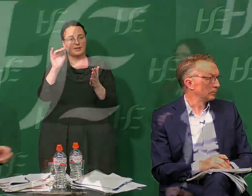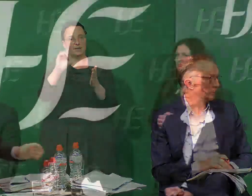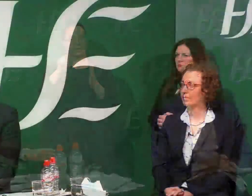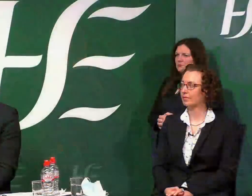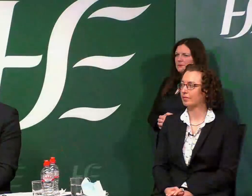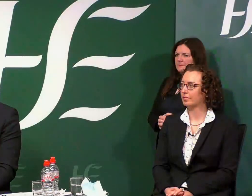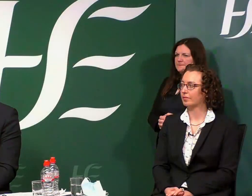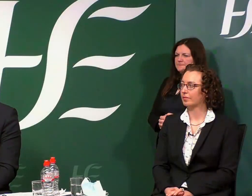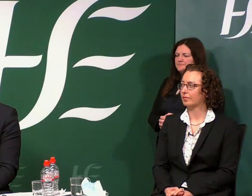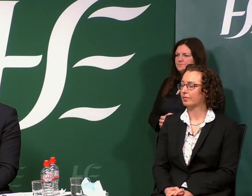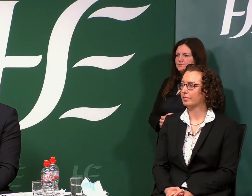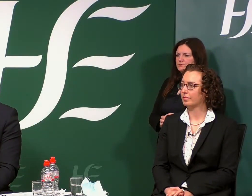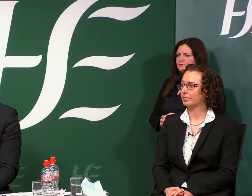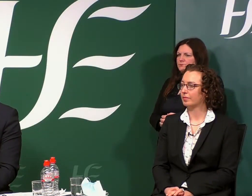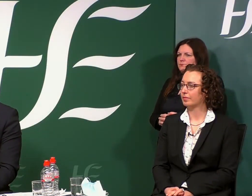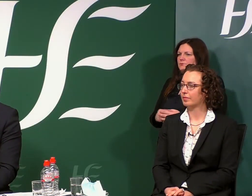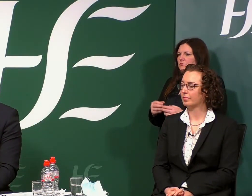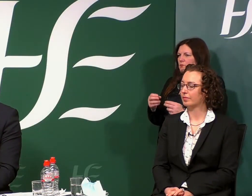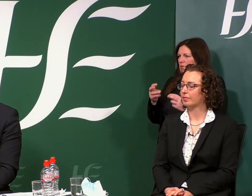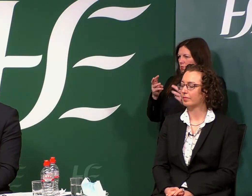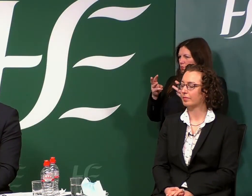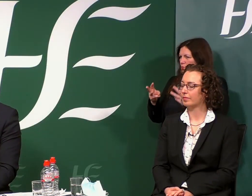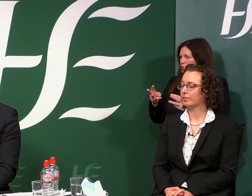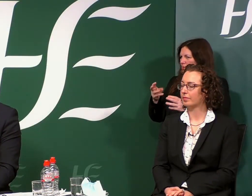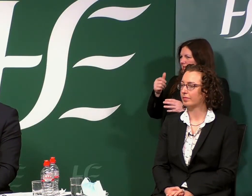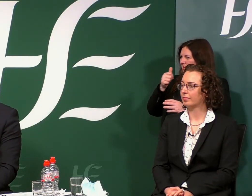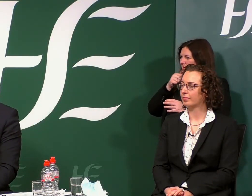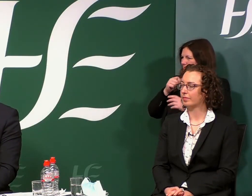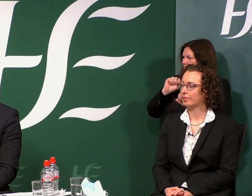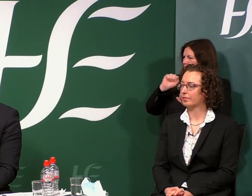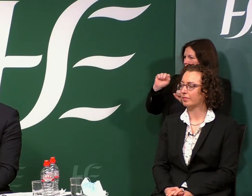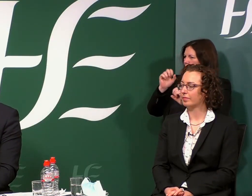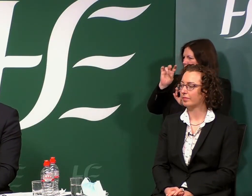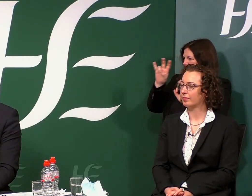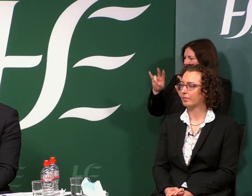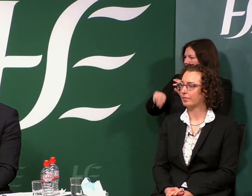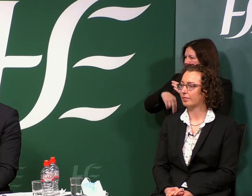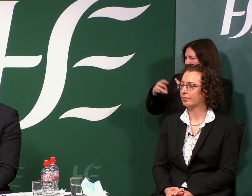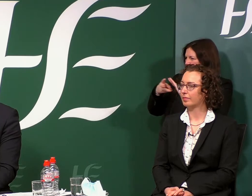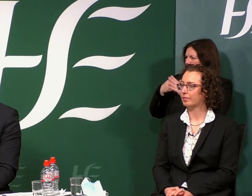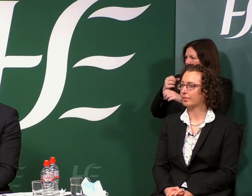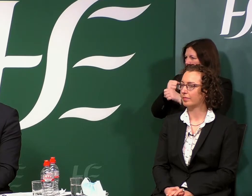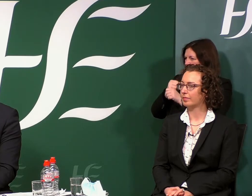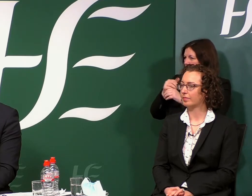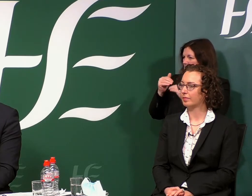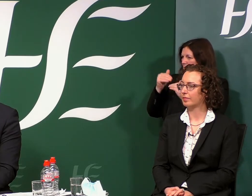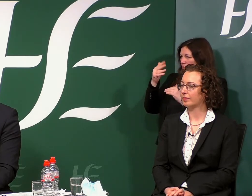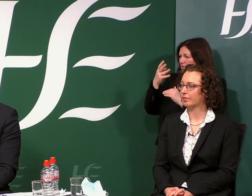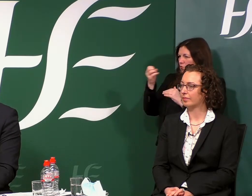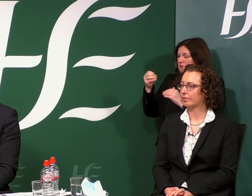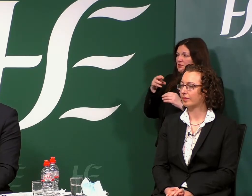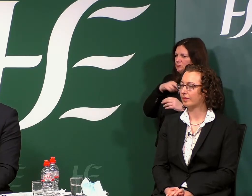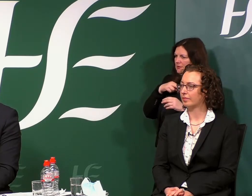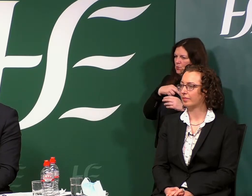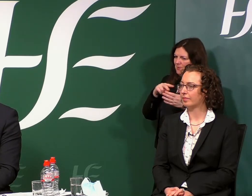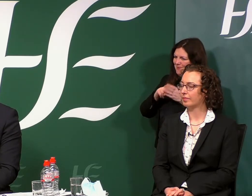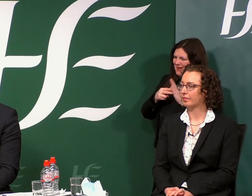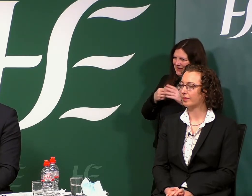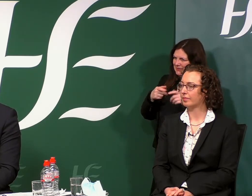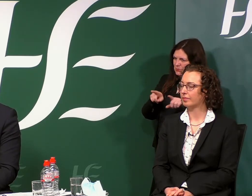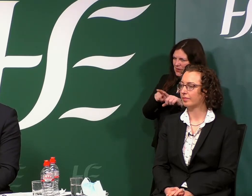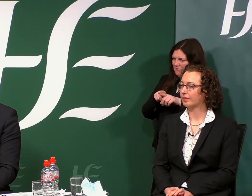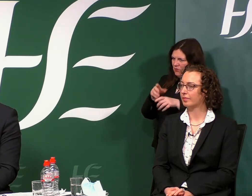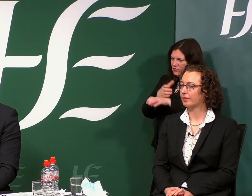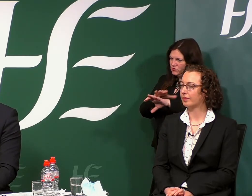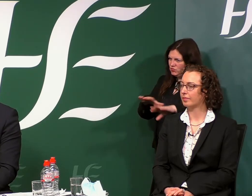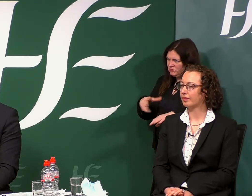estimate? Well, we'll come back with that next week. I mean, I think just what we had to do is assimilate the rollout of the plan for the paediatric as well alongside that, and we're working both of those